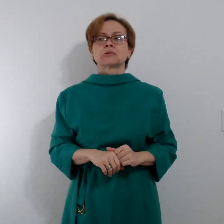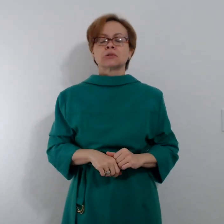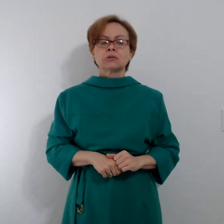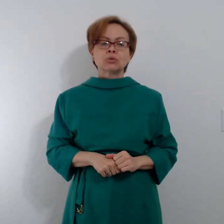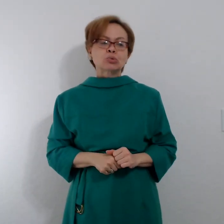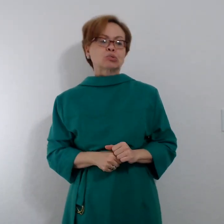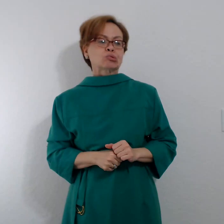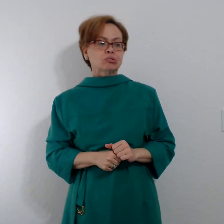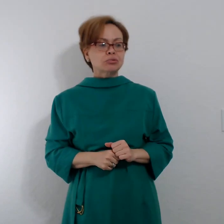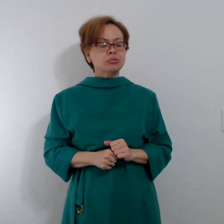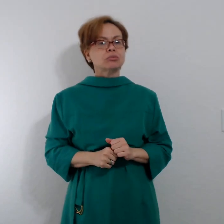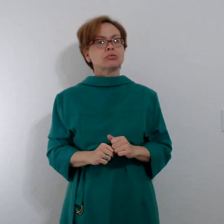My first try,